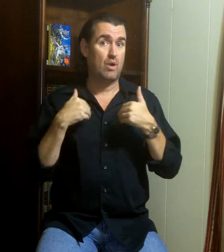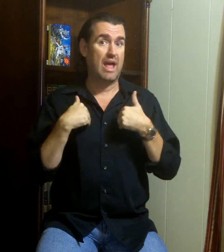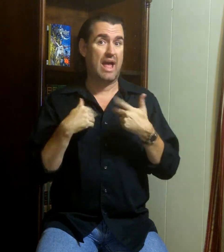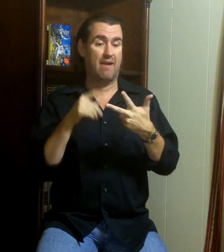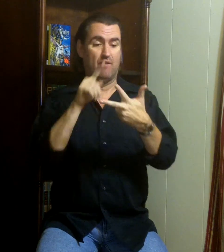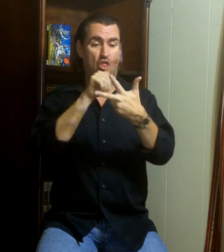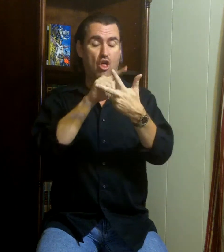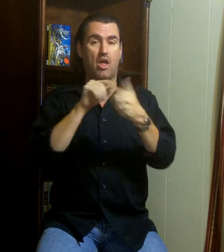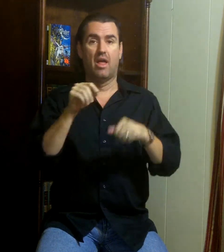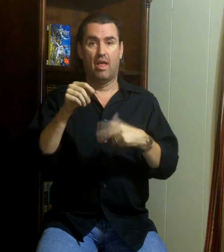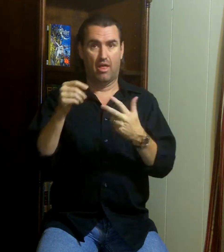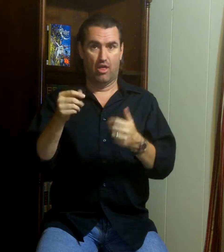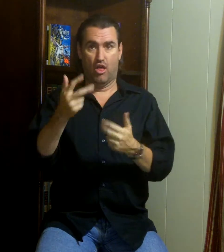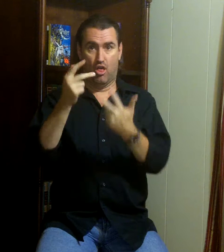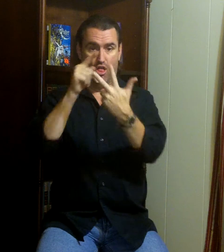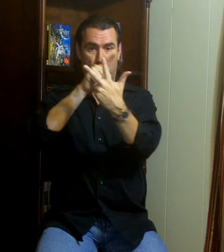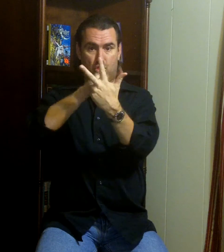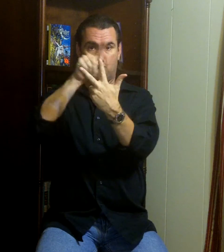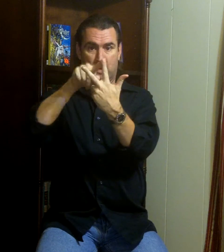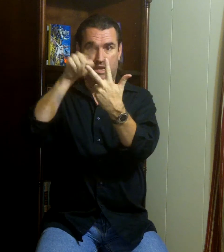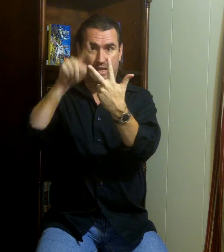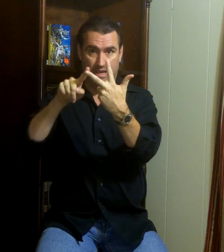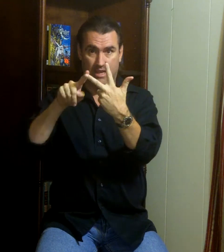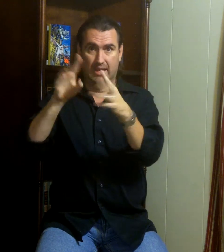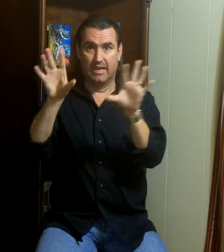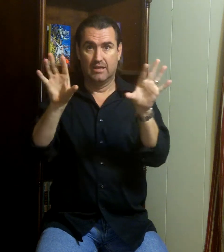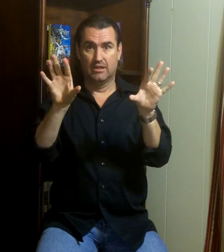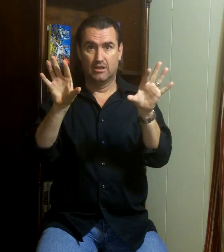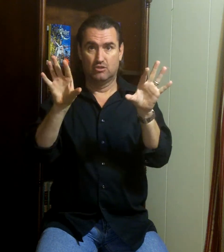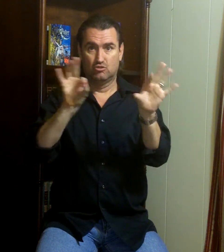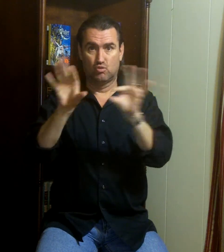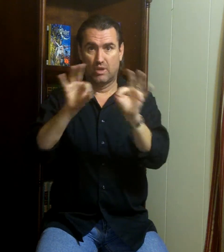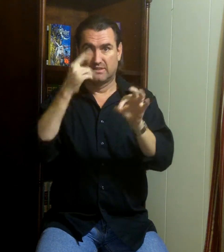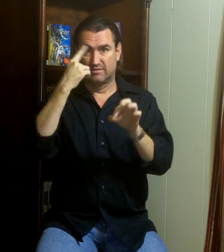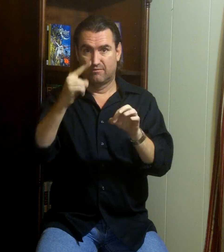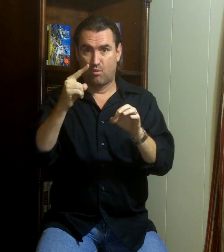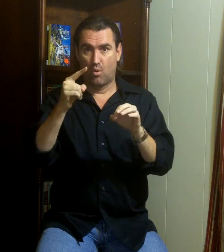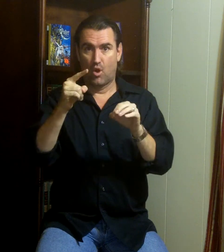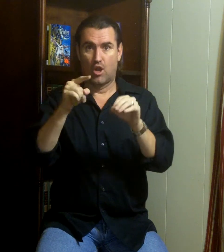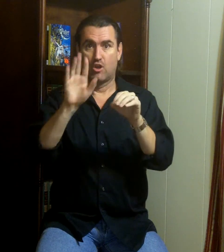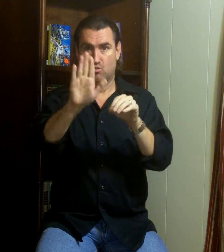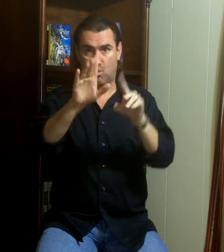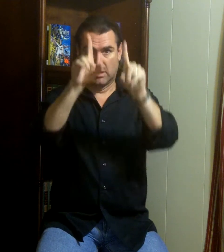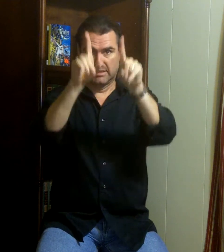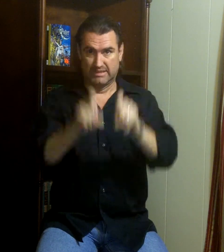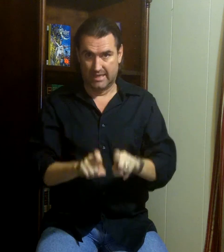you in the level of tests that you want to take. So after you're done with the